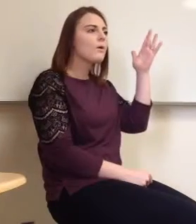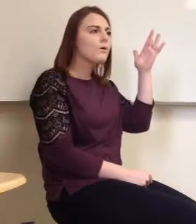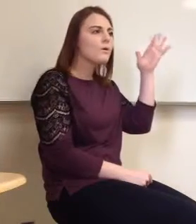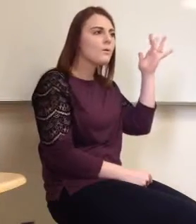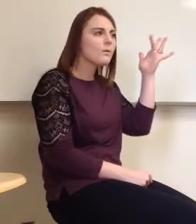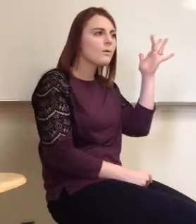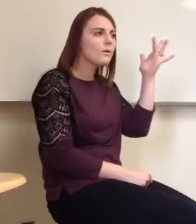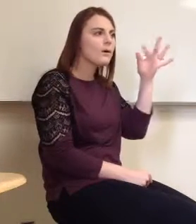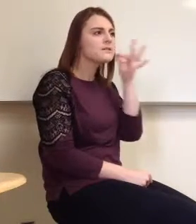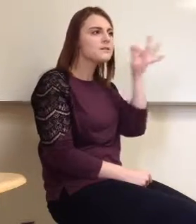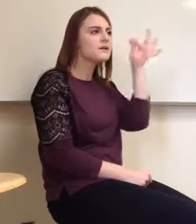dangerous?